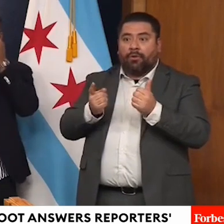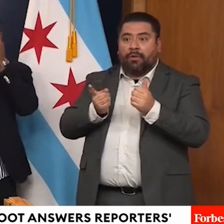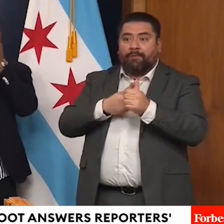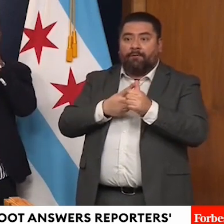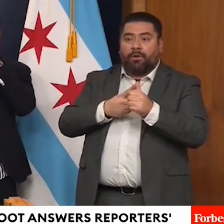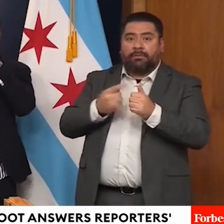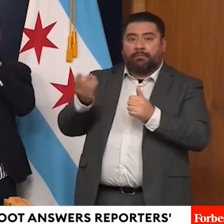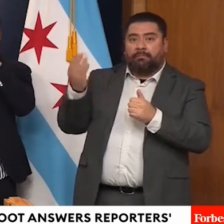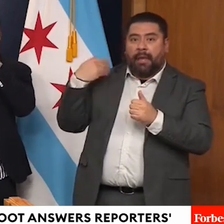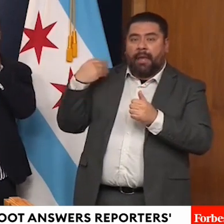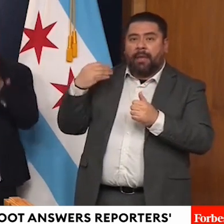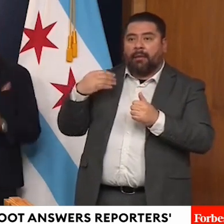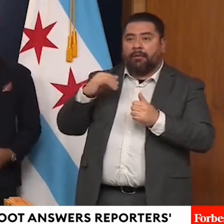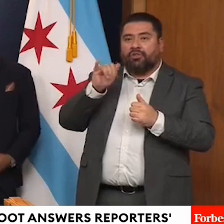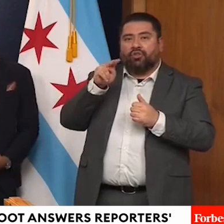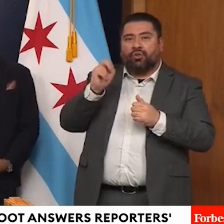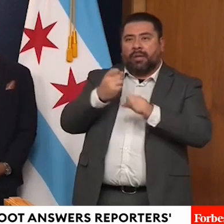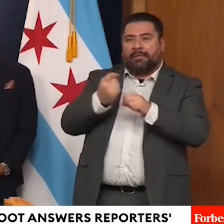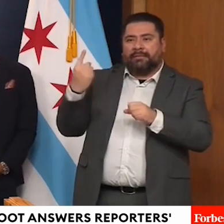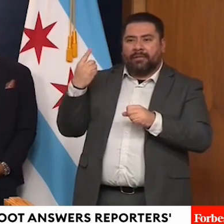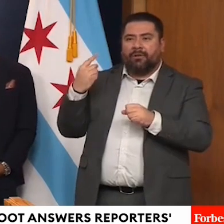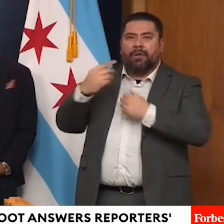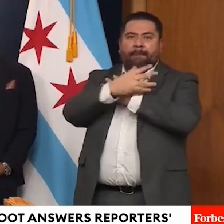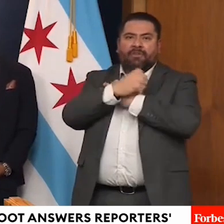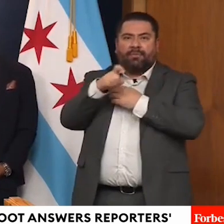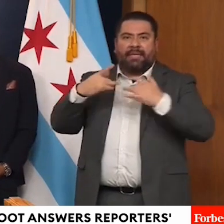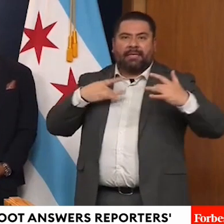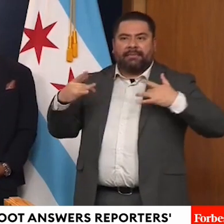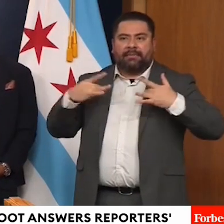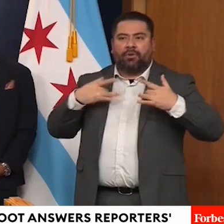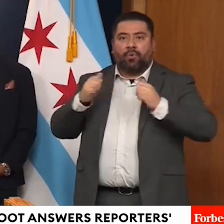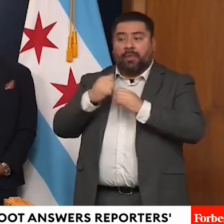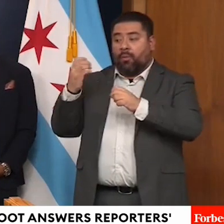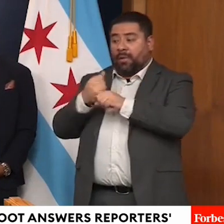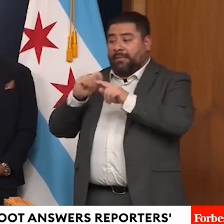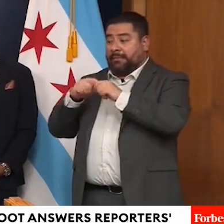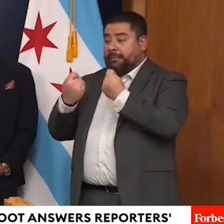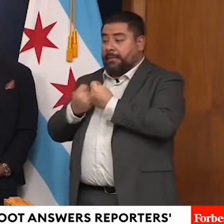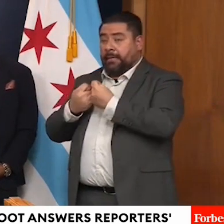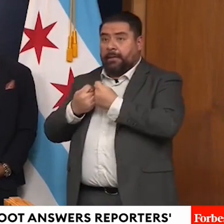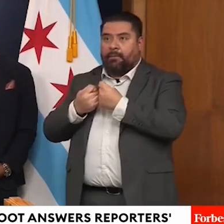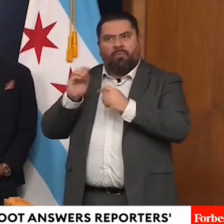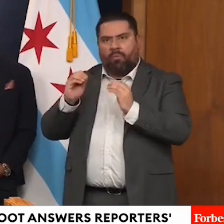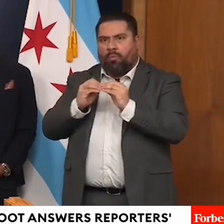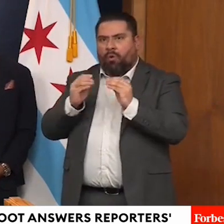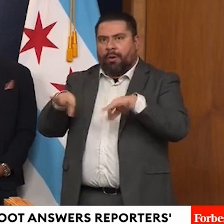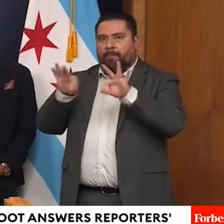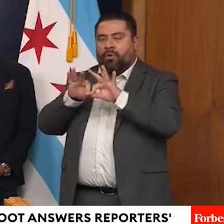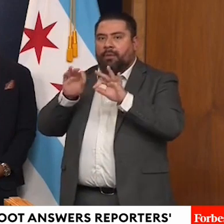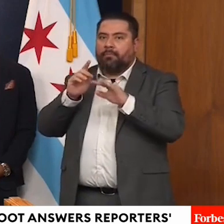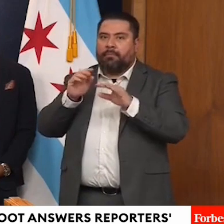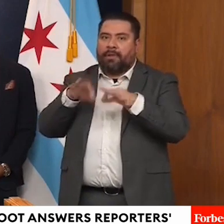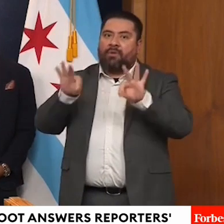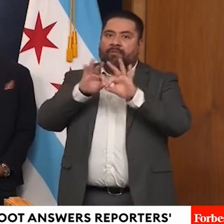summer, in June of last year, when you said the Bears should be concerned with putting a winning team on the field and being relevant past October. Do